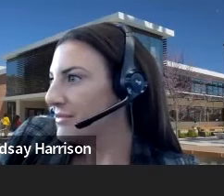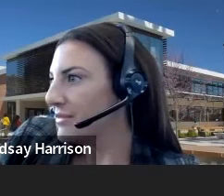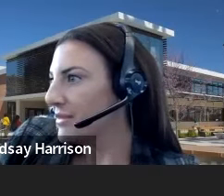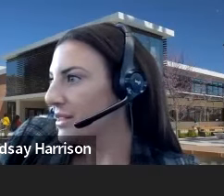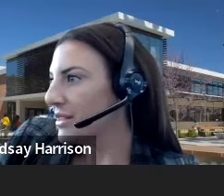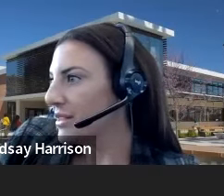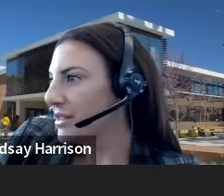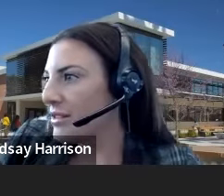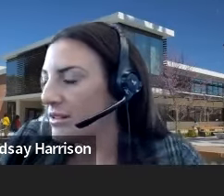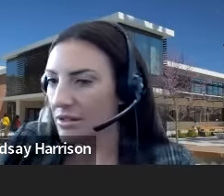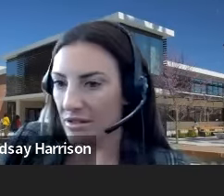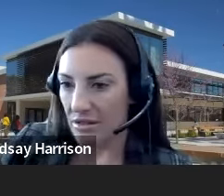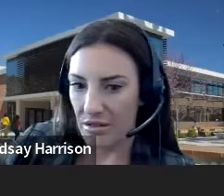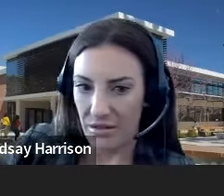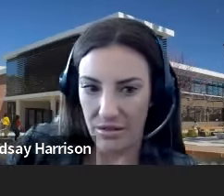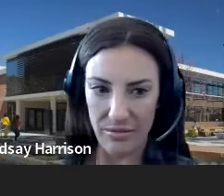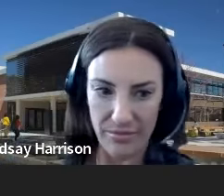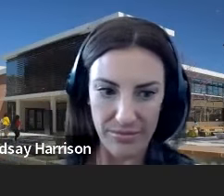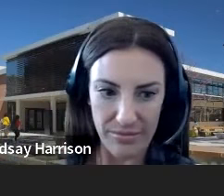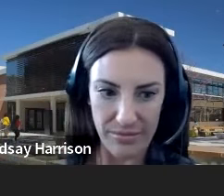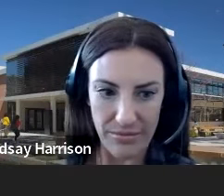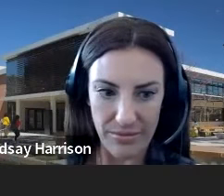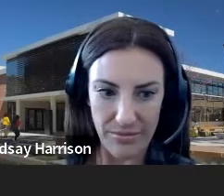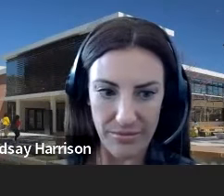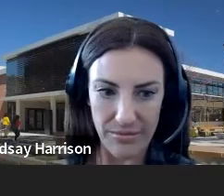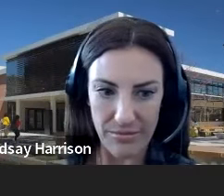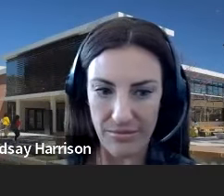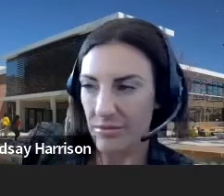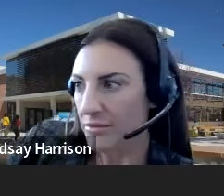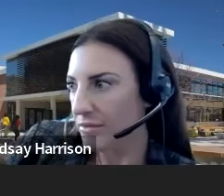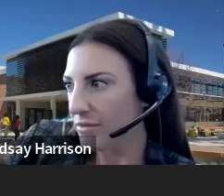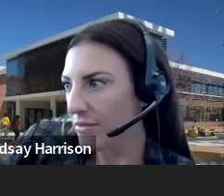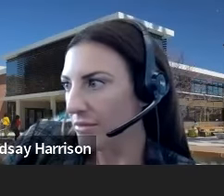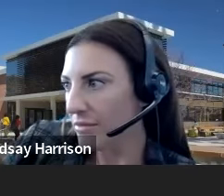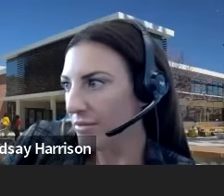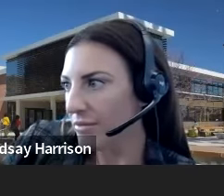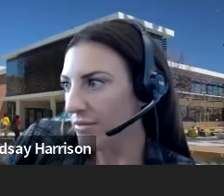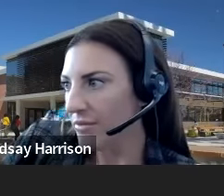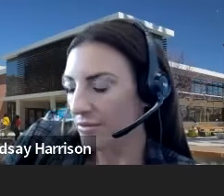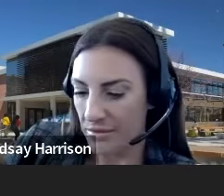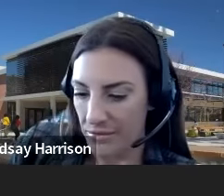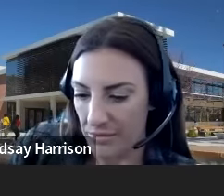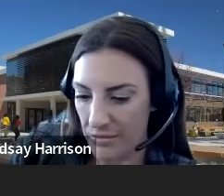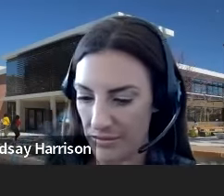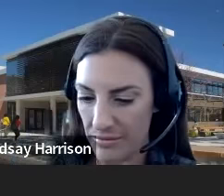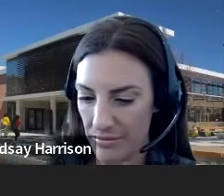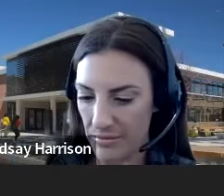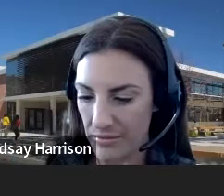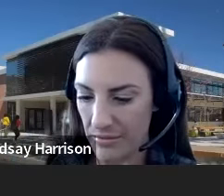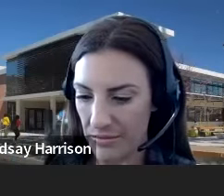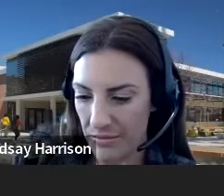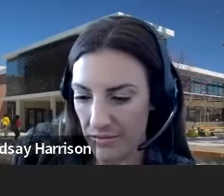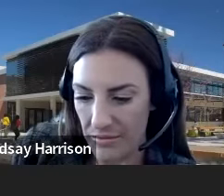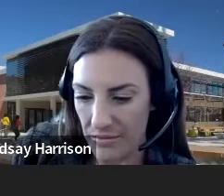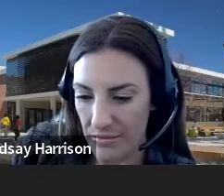been working in the classroom for 10 years at Long Beach State. I was an SI leader myself for 4